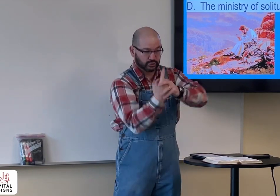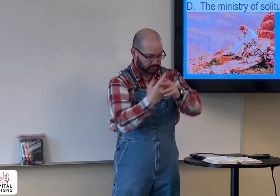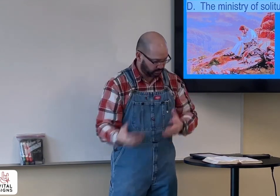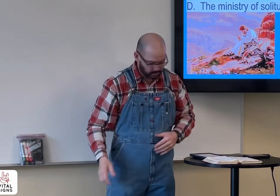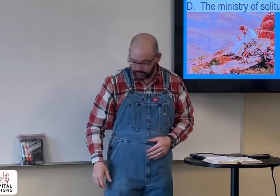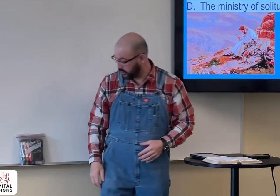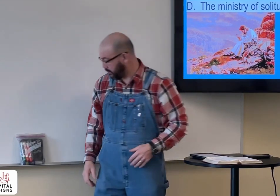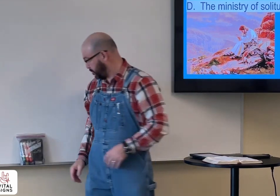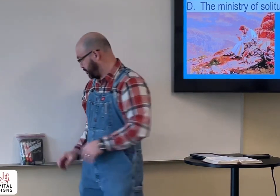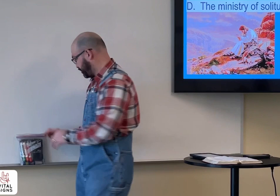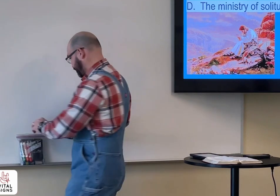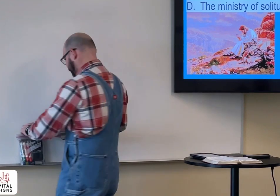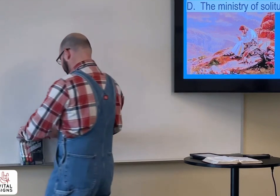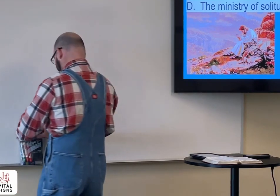shows up.